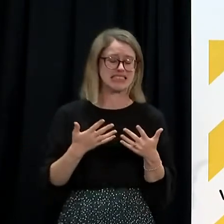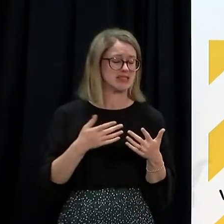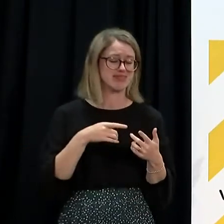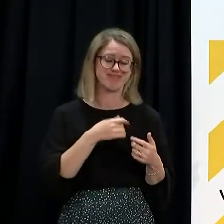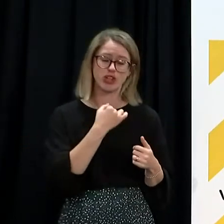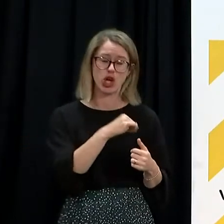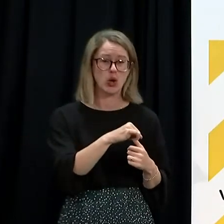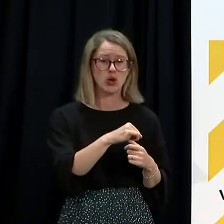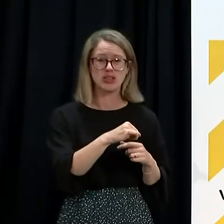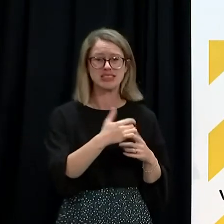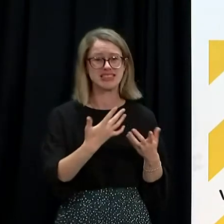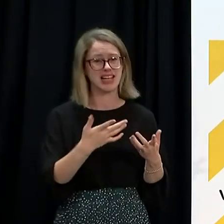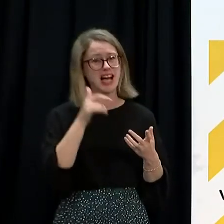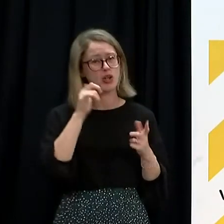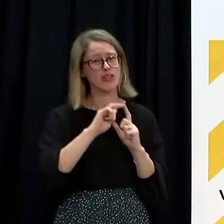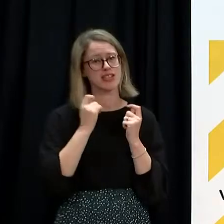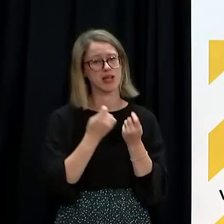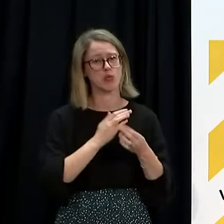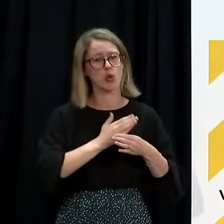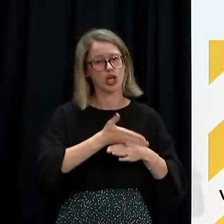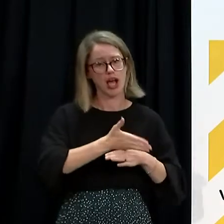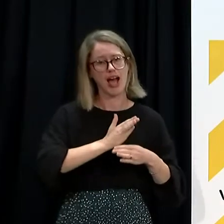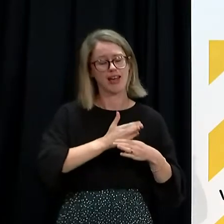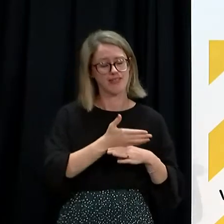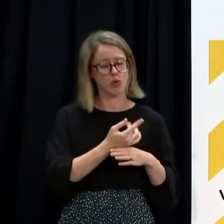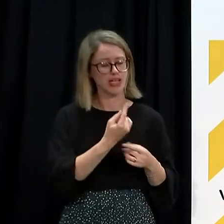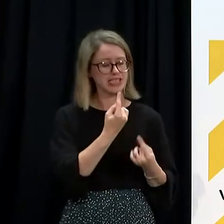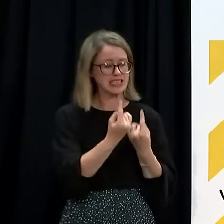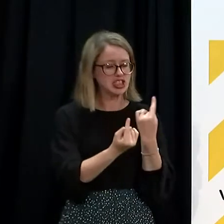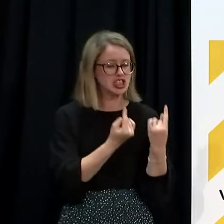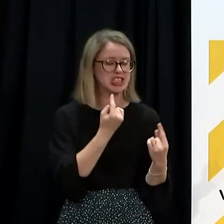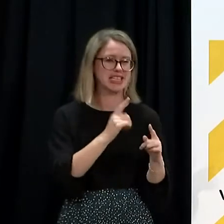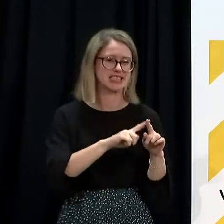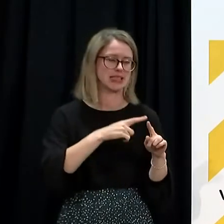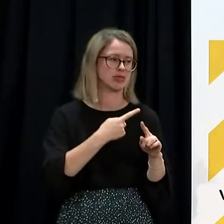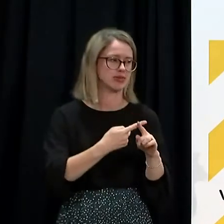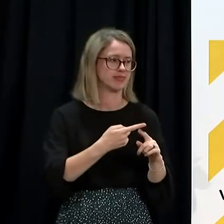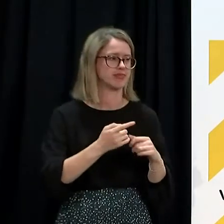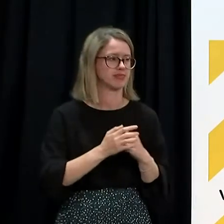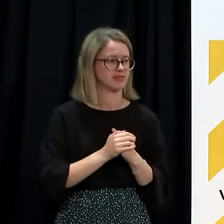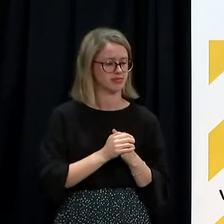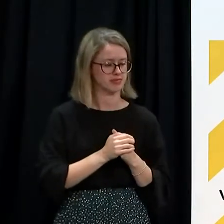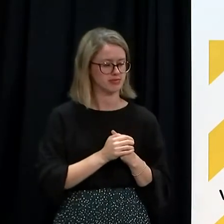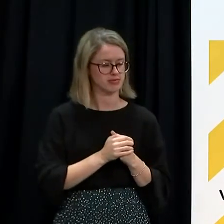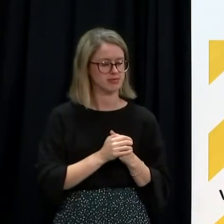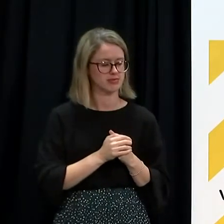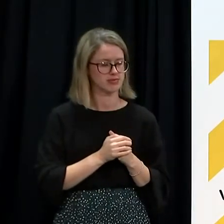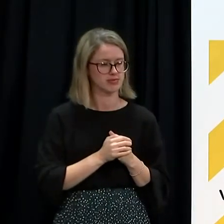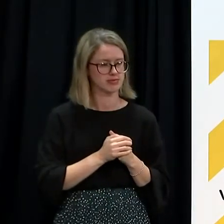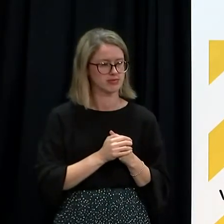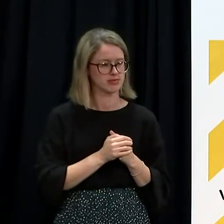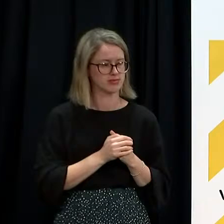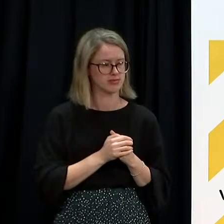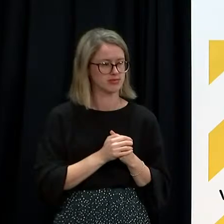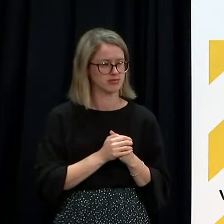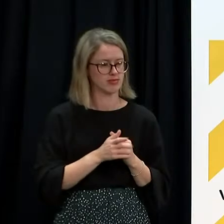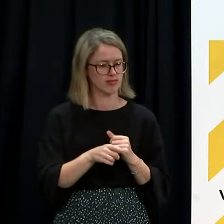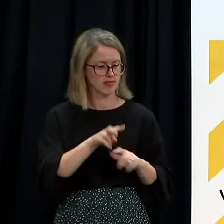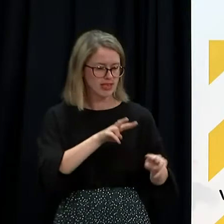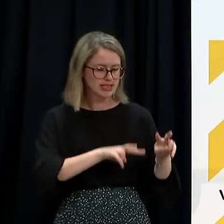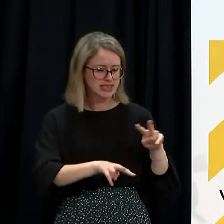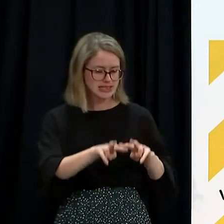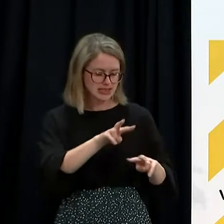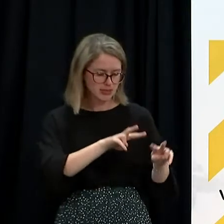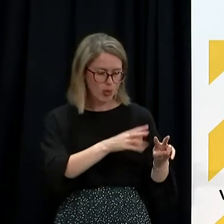I know the team work really diligently on each one of those exemptions and requests and assess them all